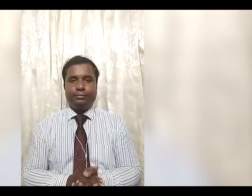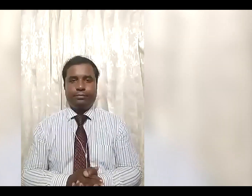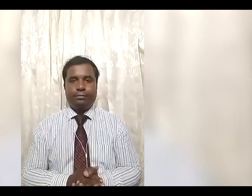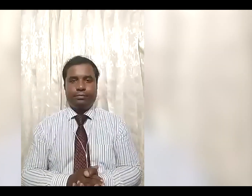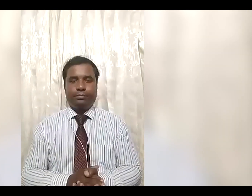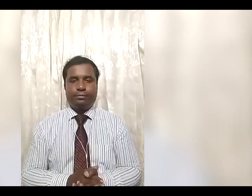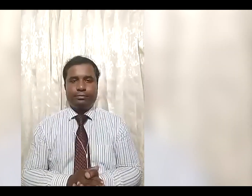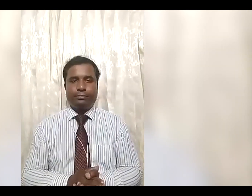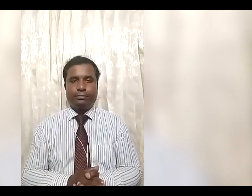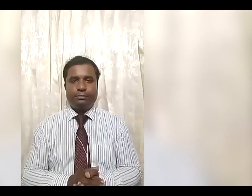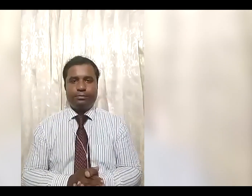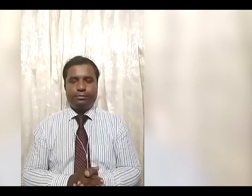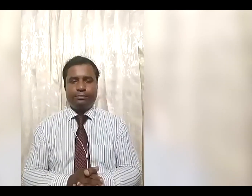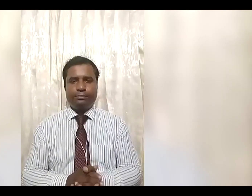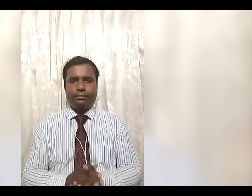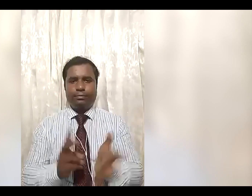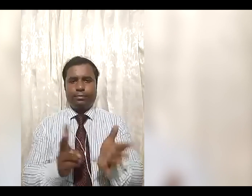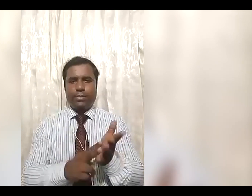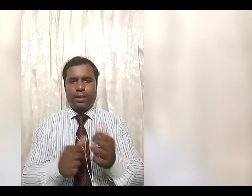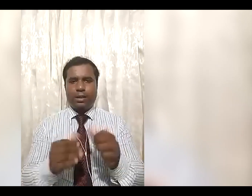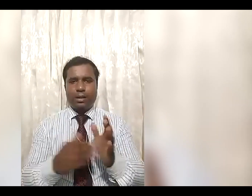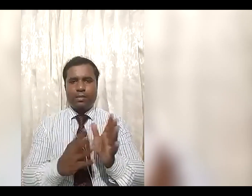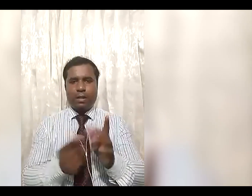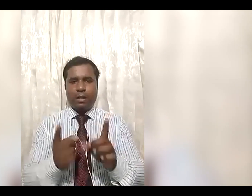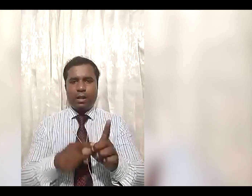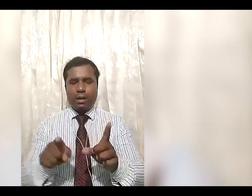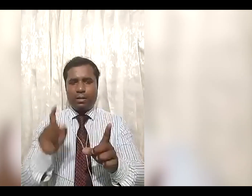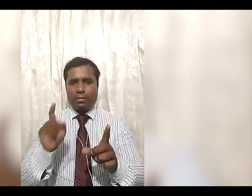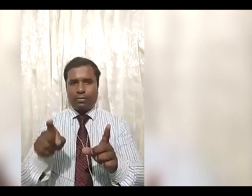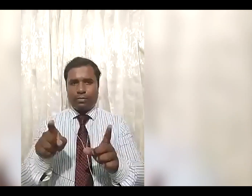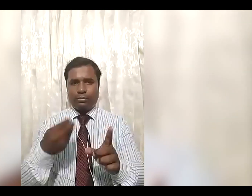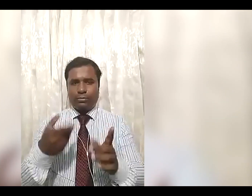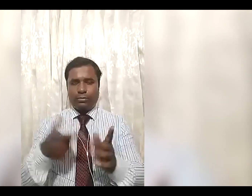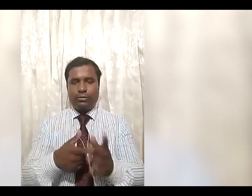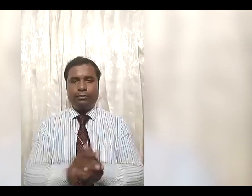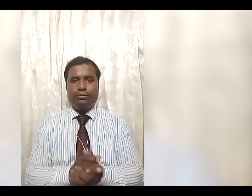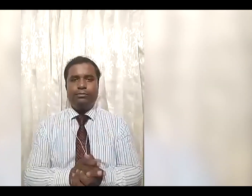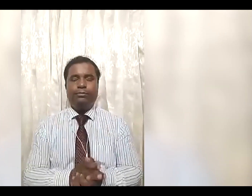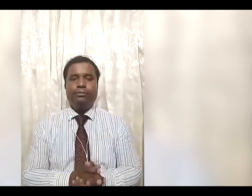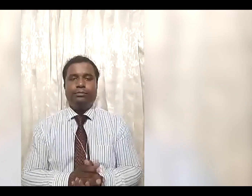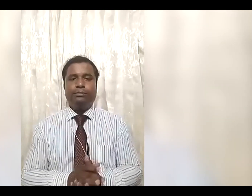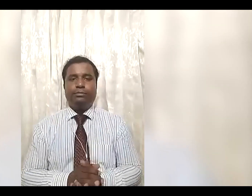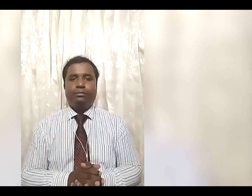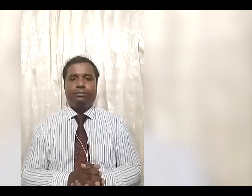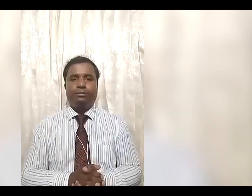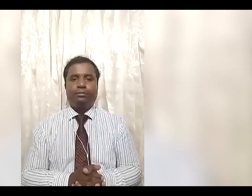Nazmus, looks like you're unmuted. Am I audible now?